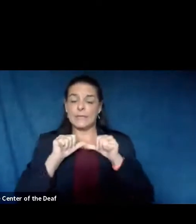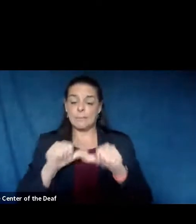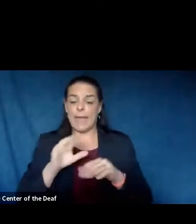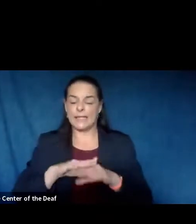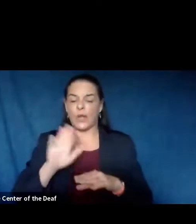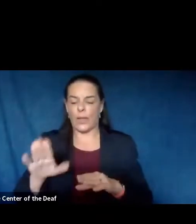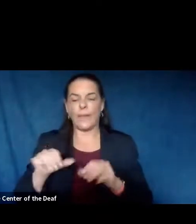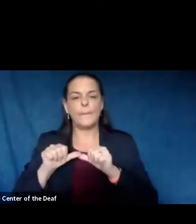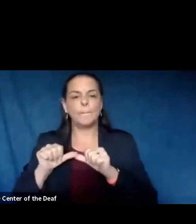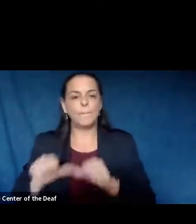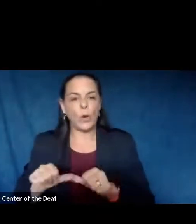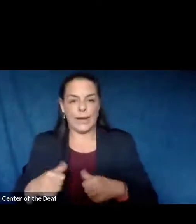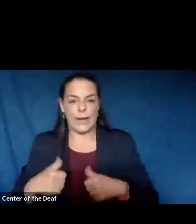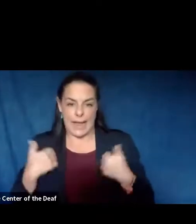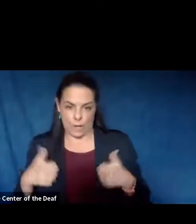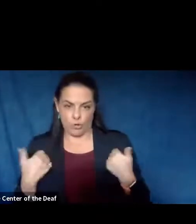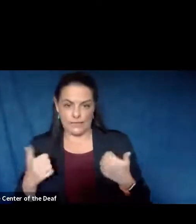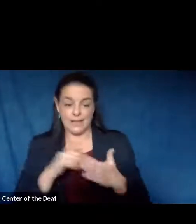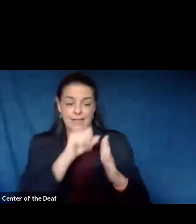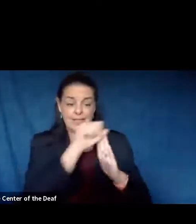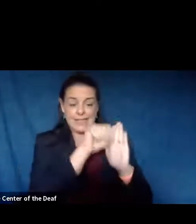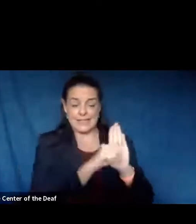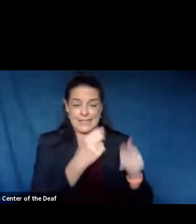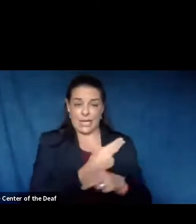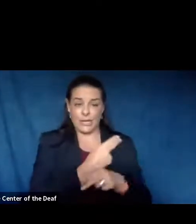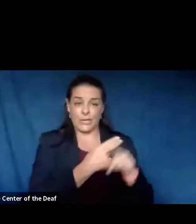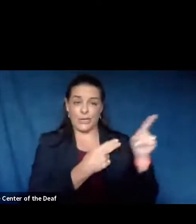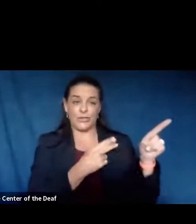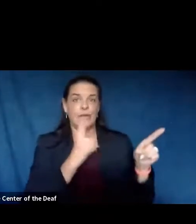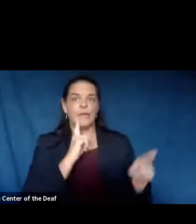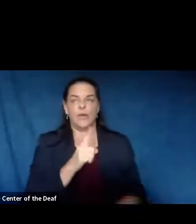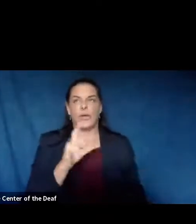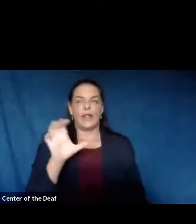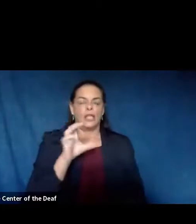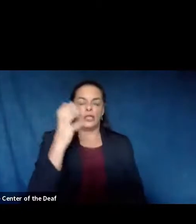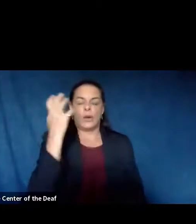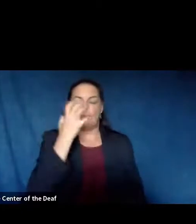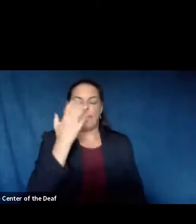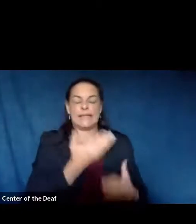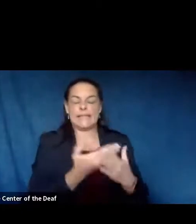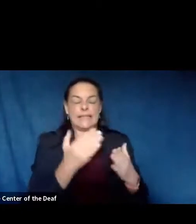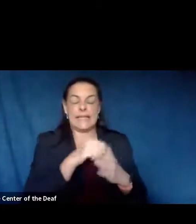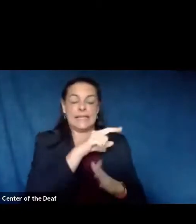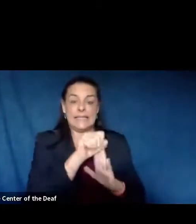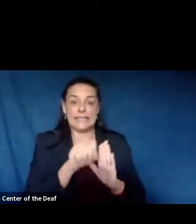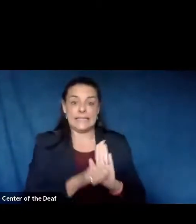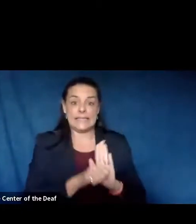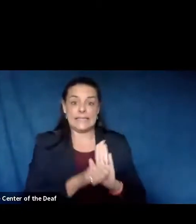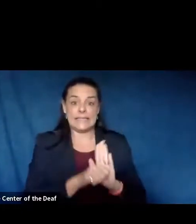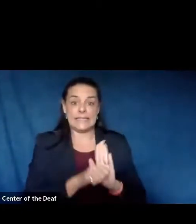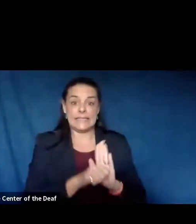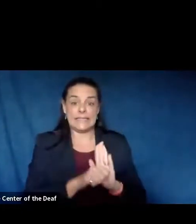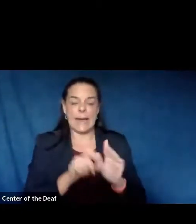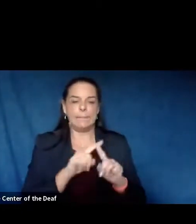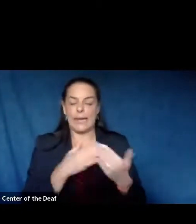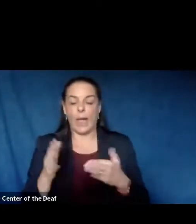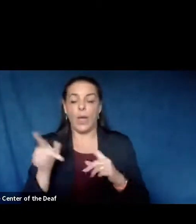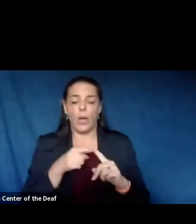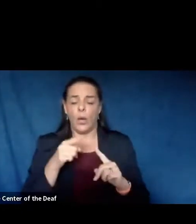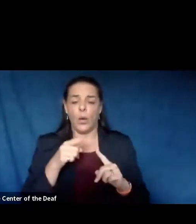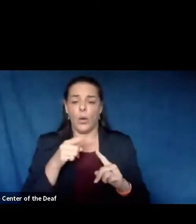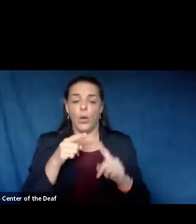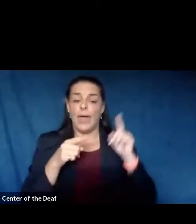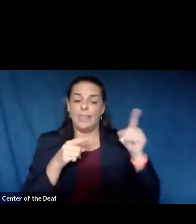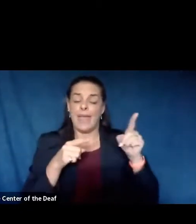the geocoded data that the state's using. They're doing amazing things with across the state. But what it wasn't